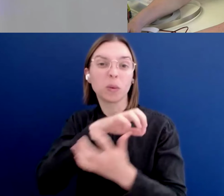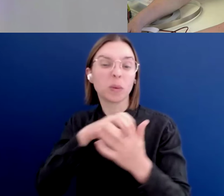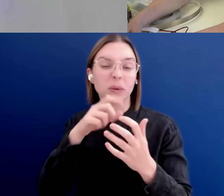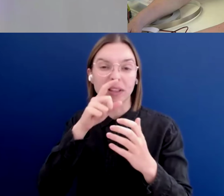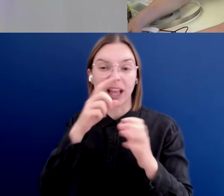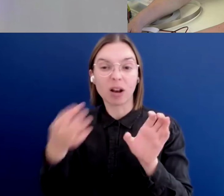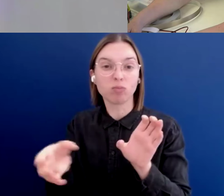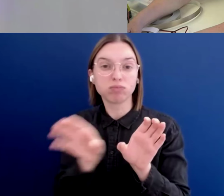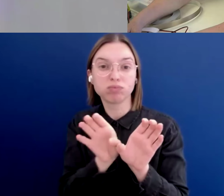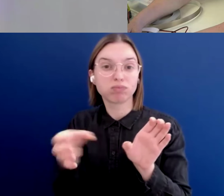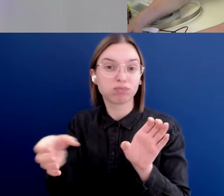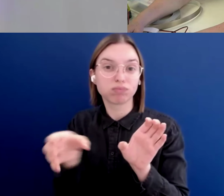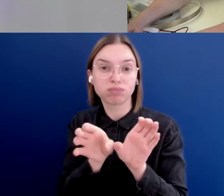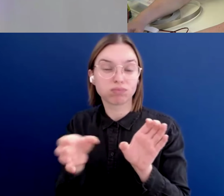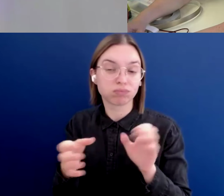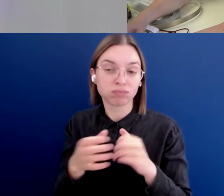But